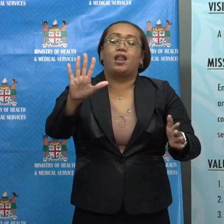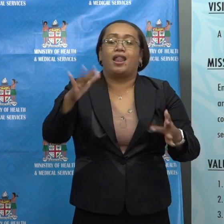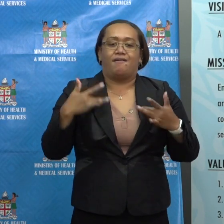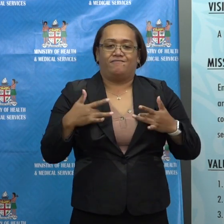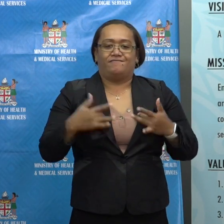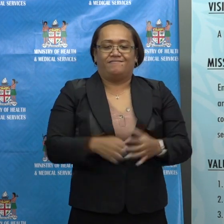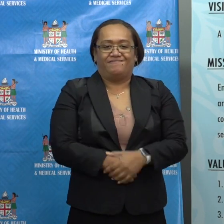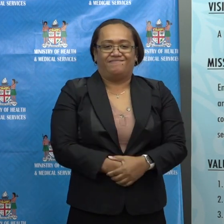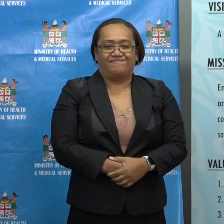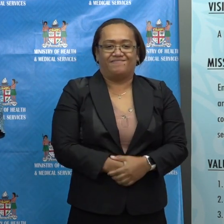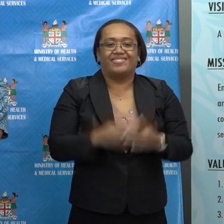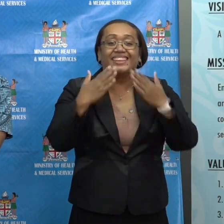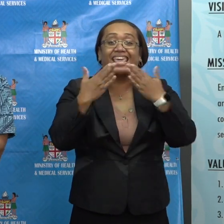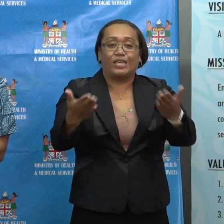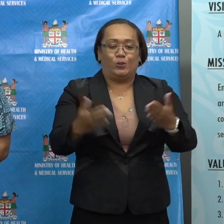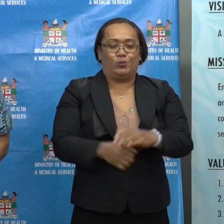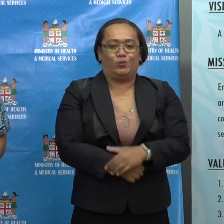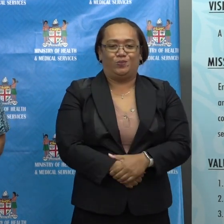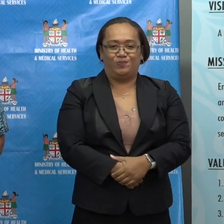Thank you.